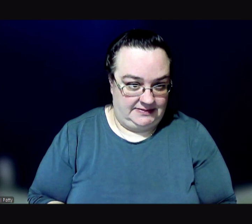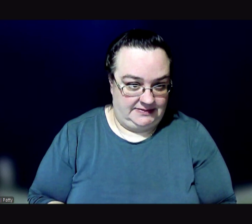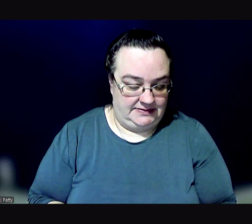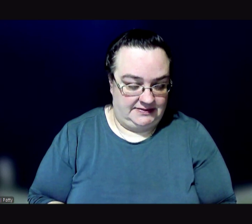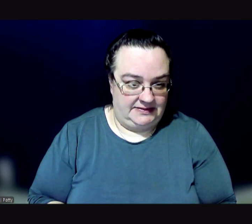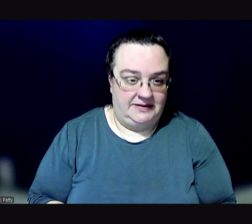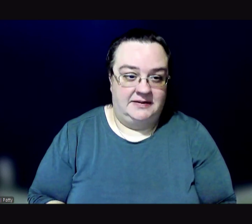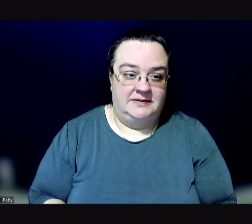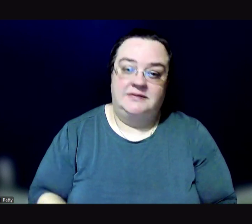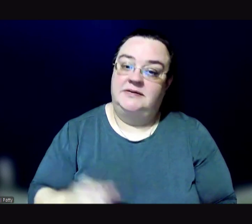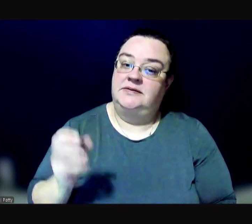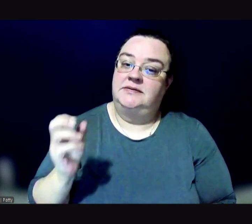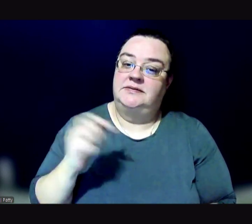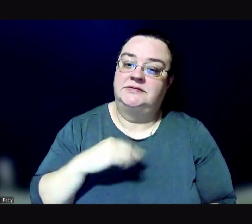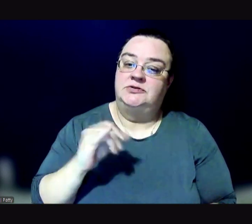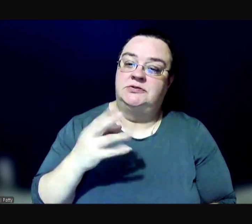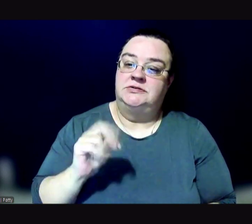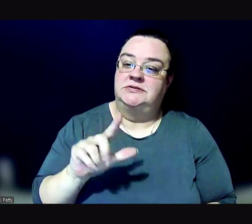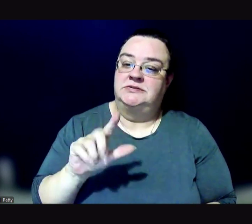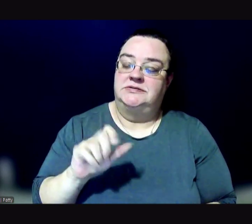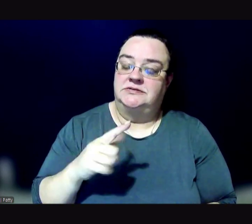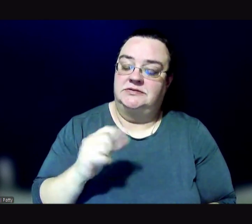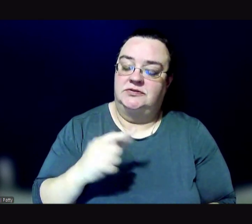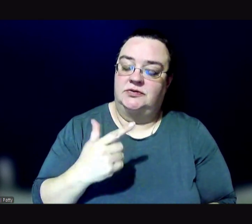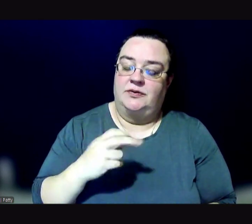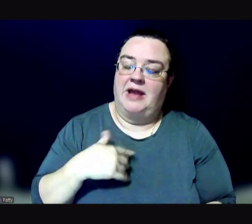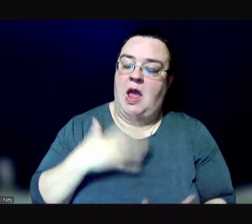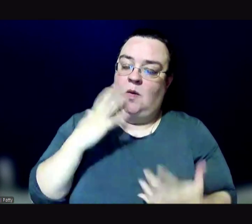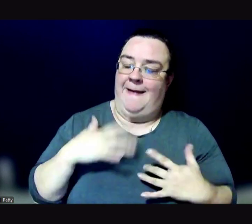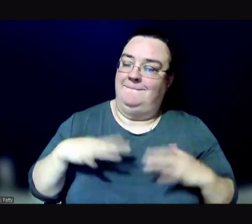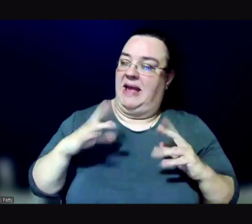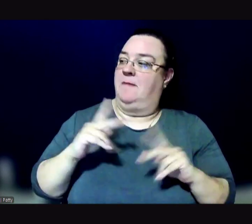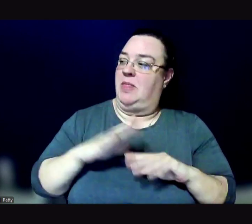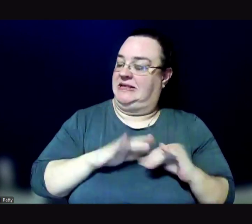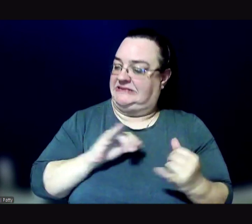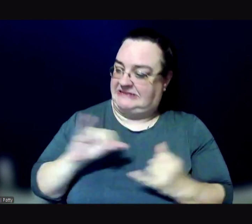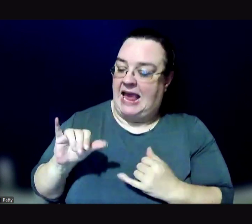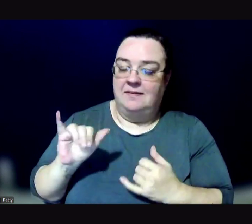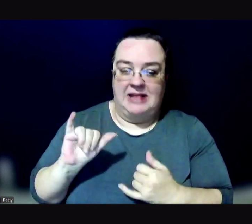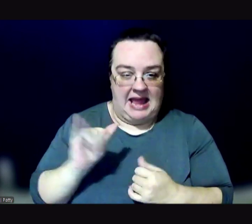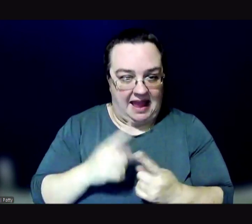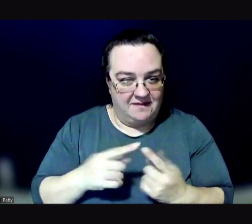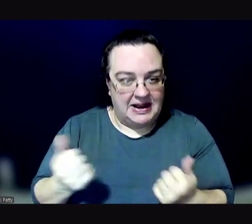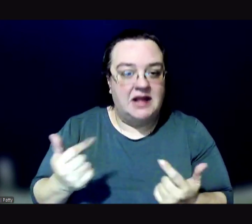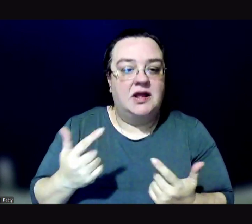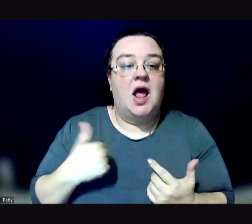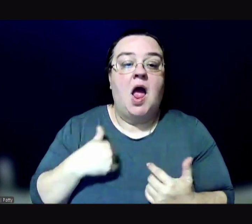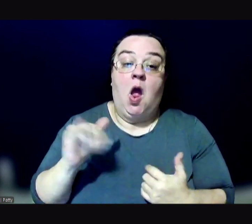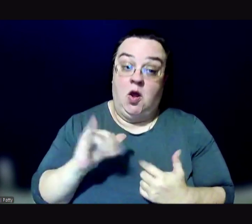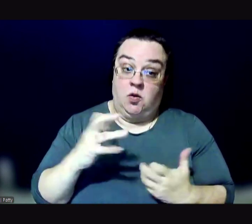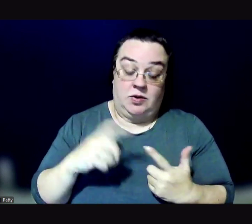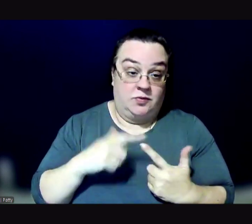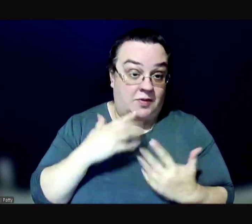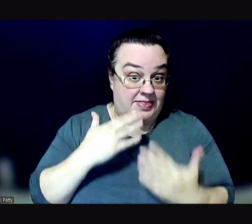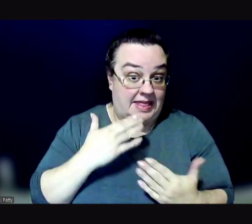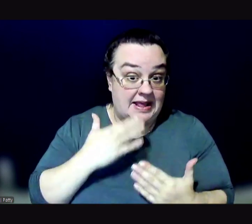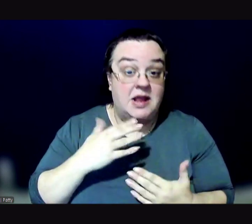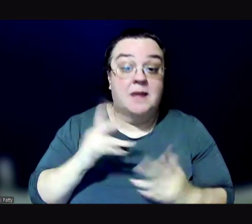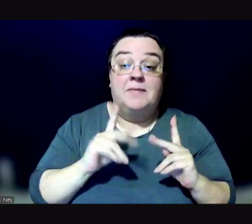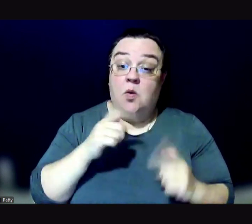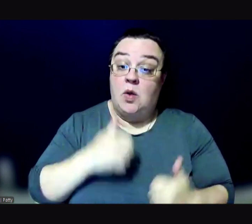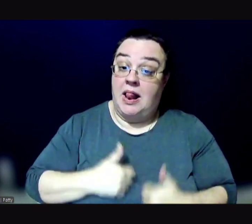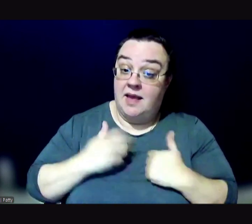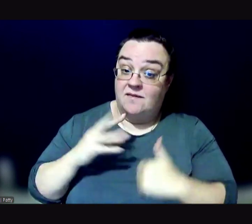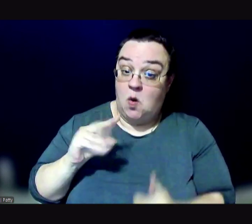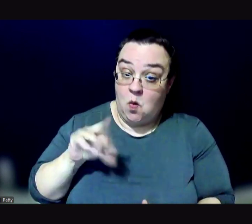Okay, well, I will sort of pick up on the same vein that everybody has been saying. I will also thank my Ward 2 residents who